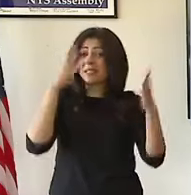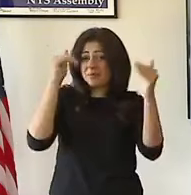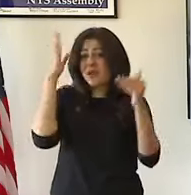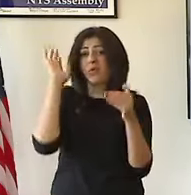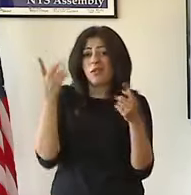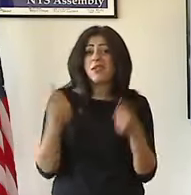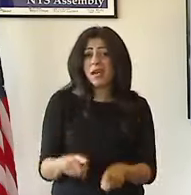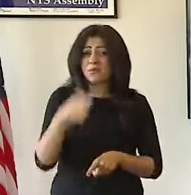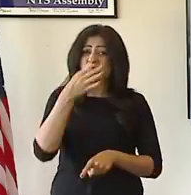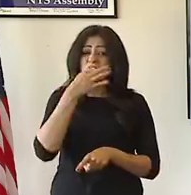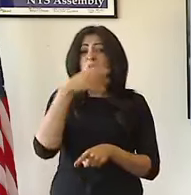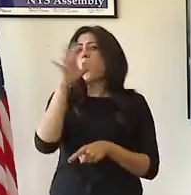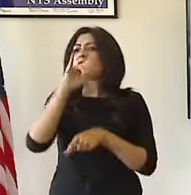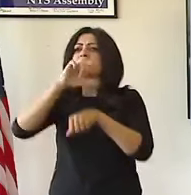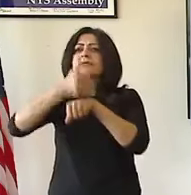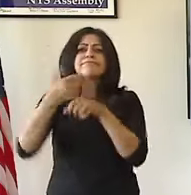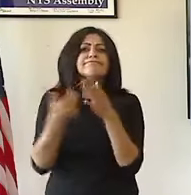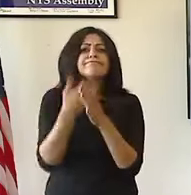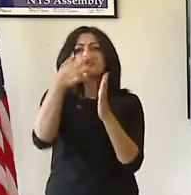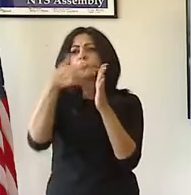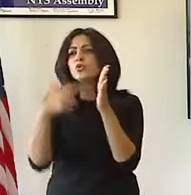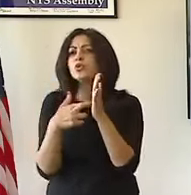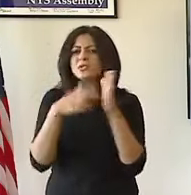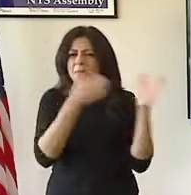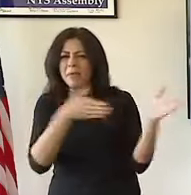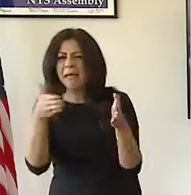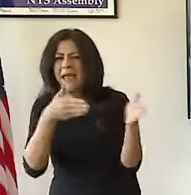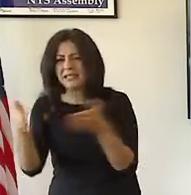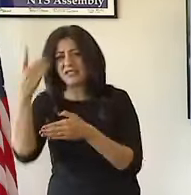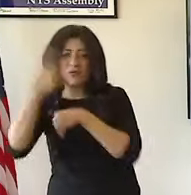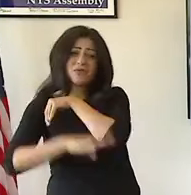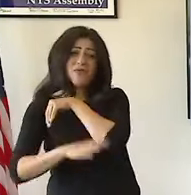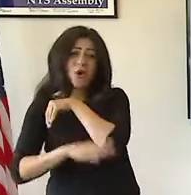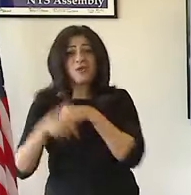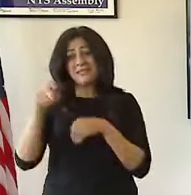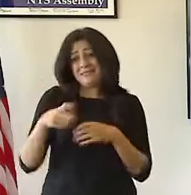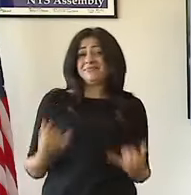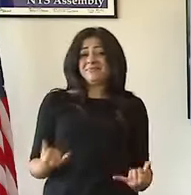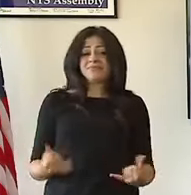that those standards and protocols are established.